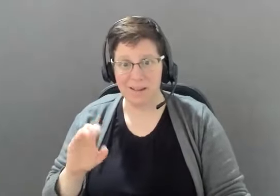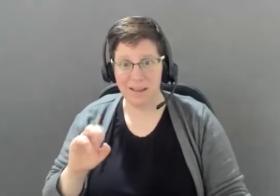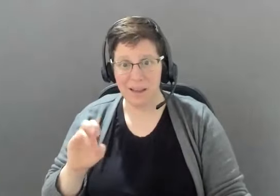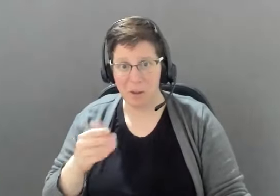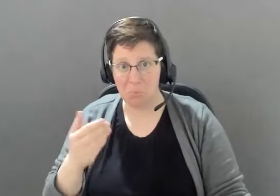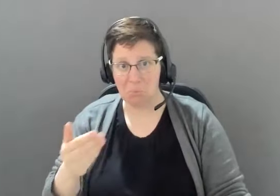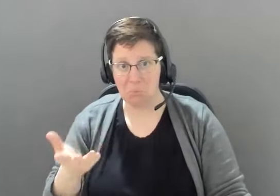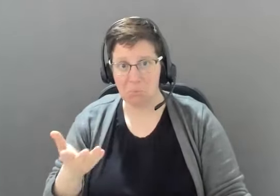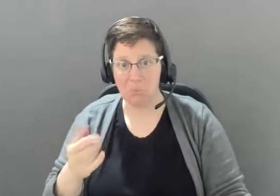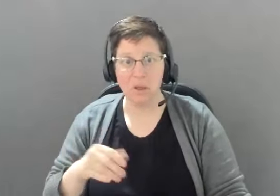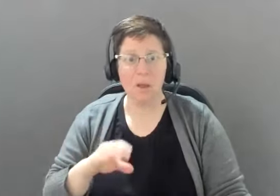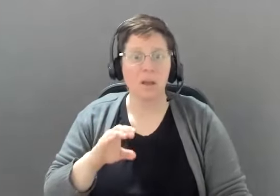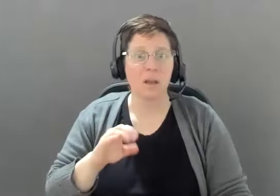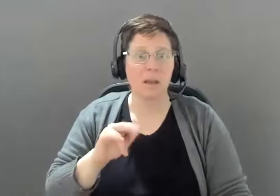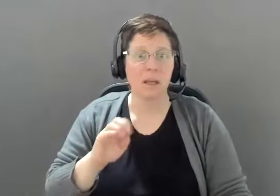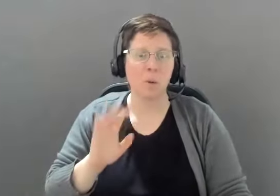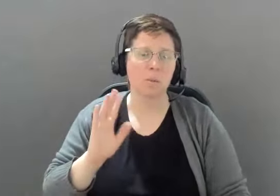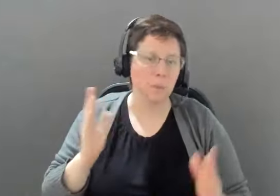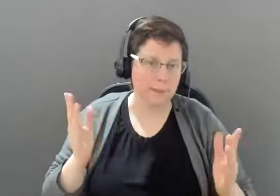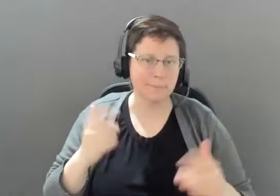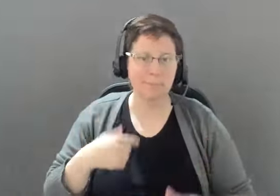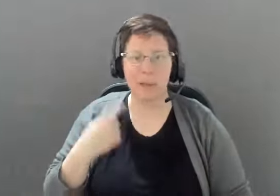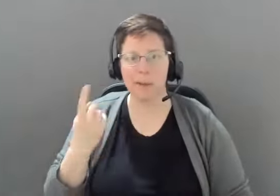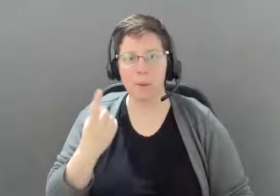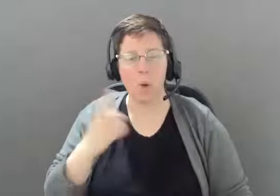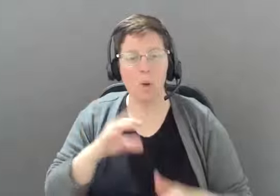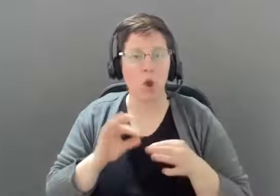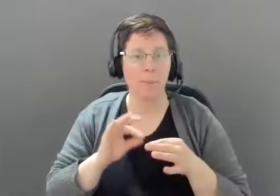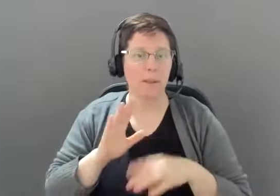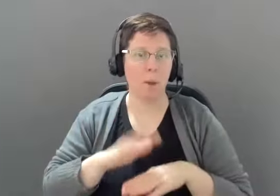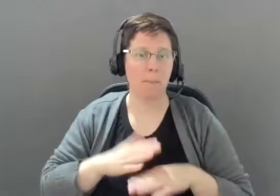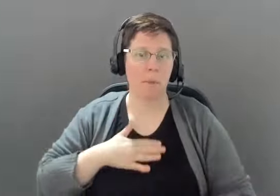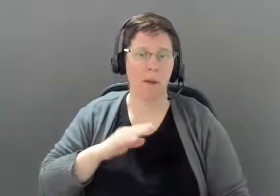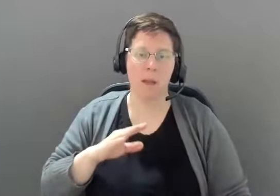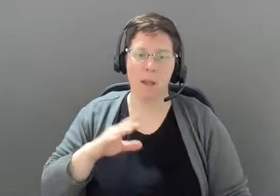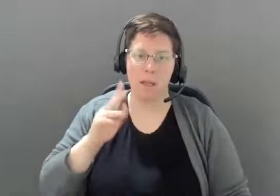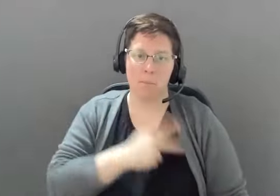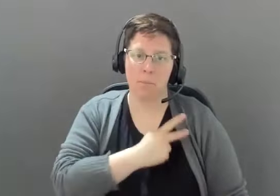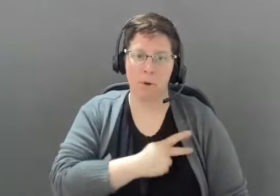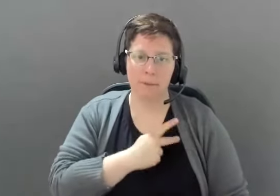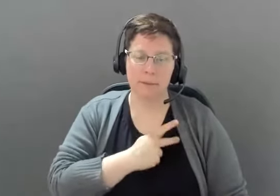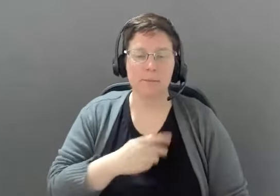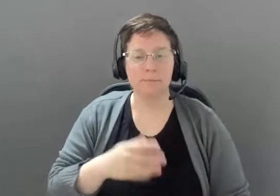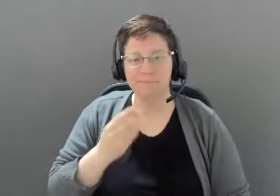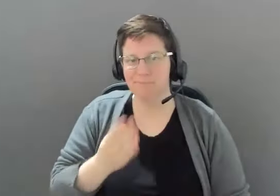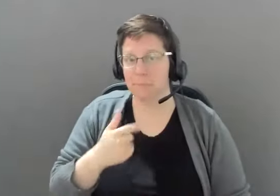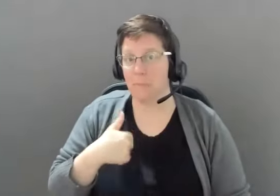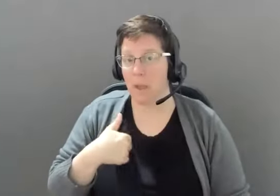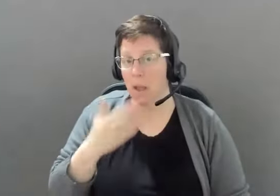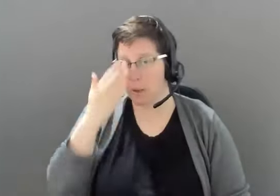Well, I can only talk about what's happening in my province. I do know that, like I said, British Columbia does